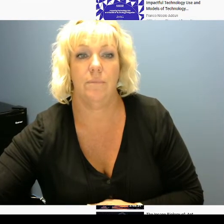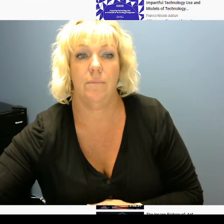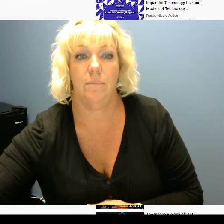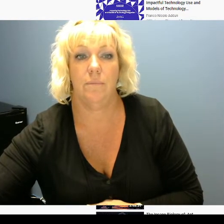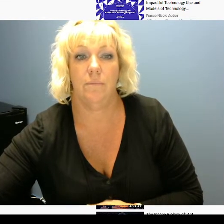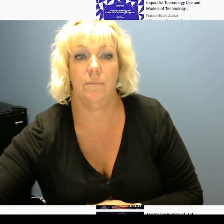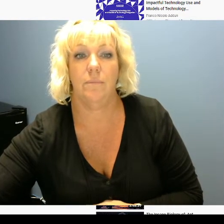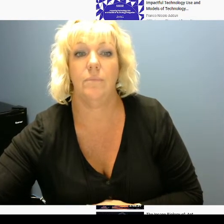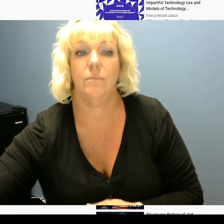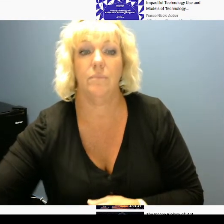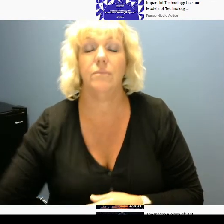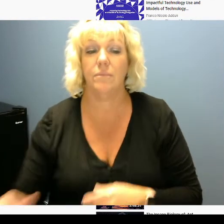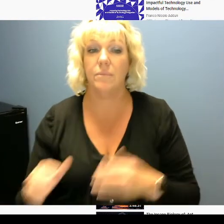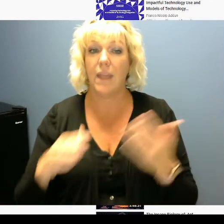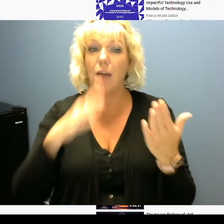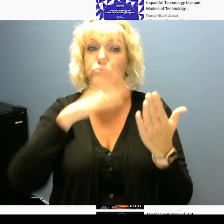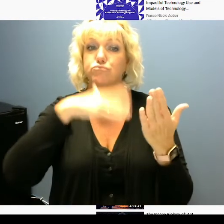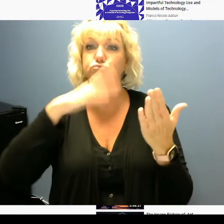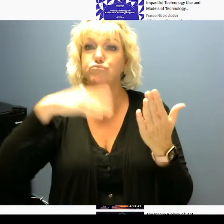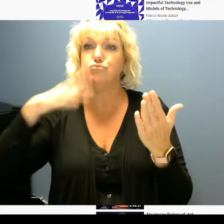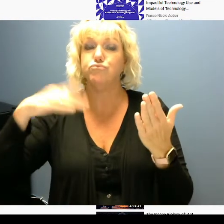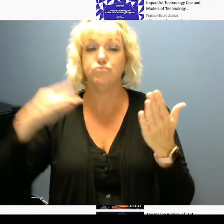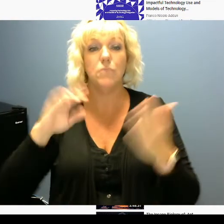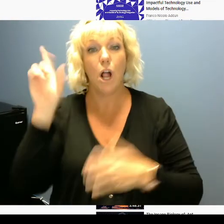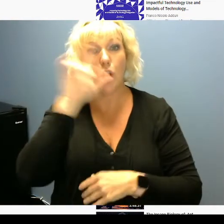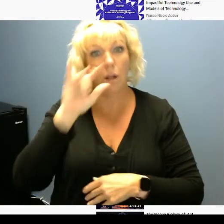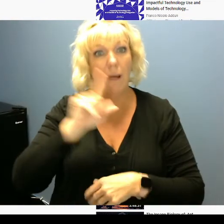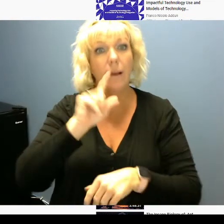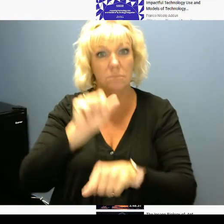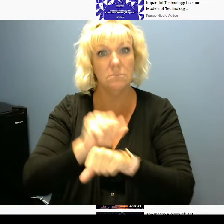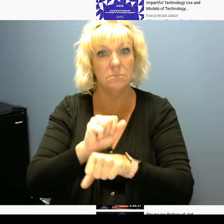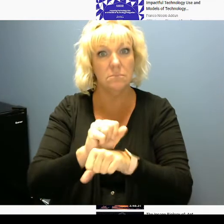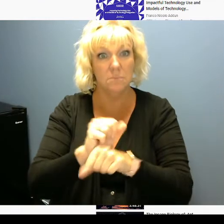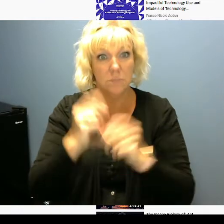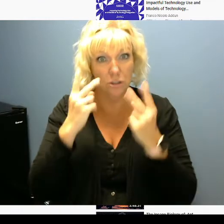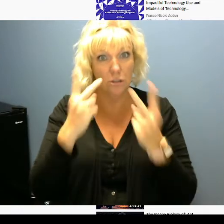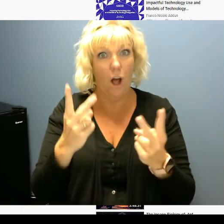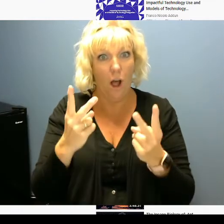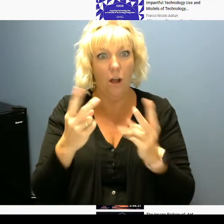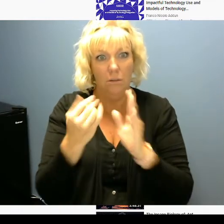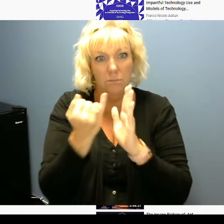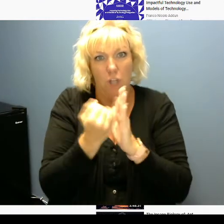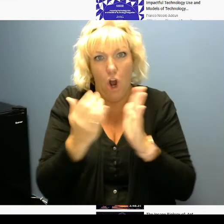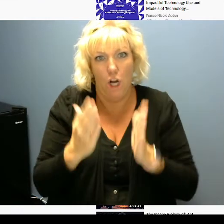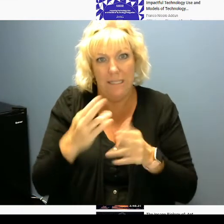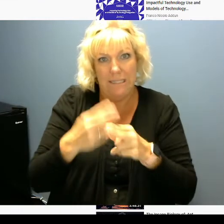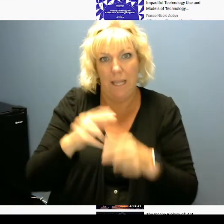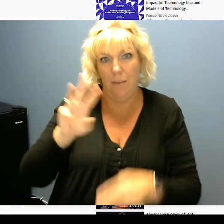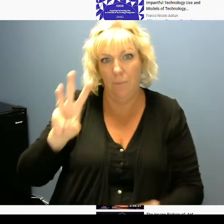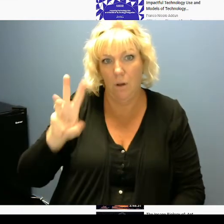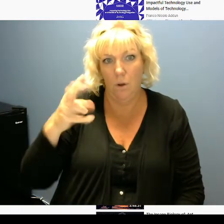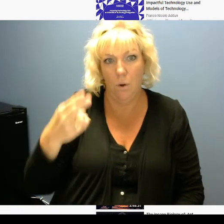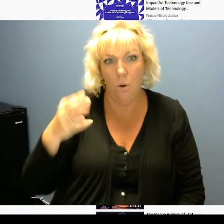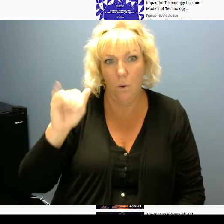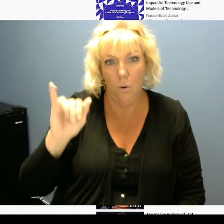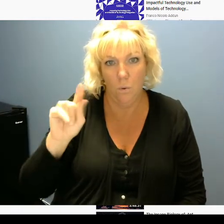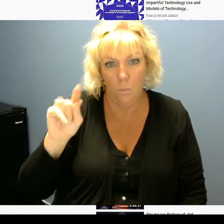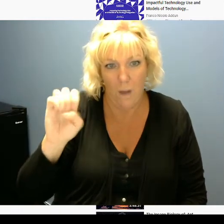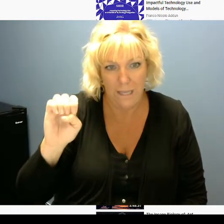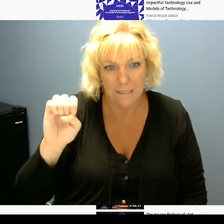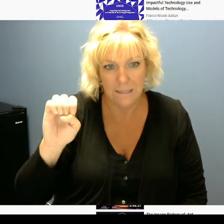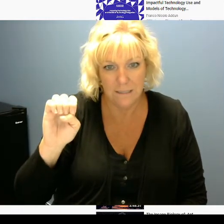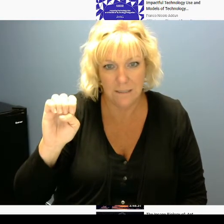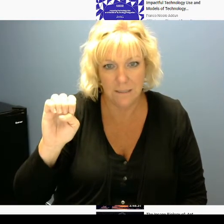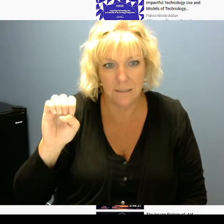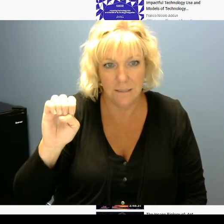bit more like truthful, if you will. And so if you look at his image of the two people seated at